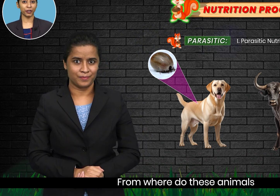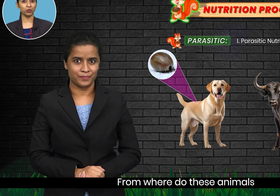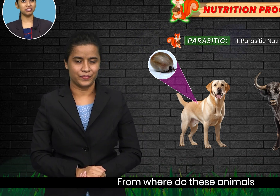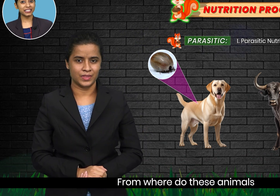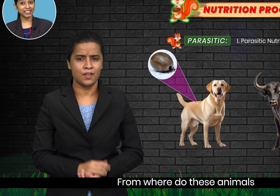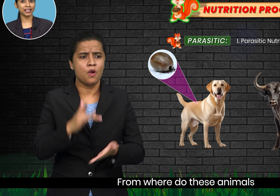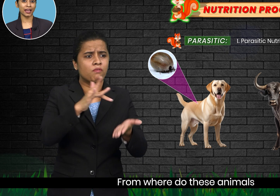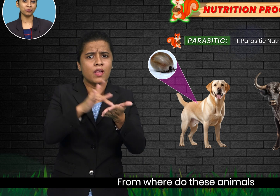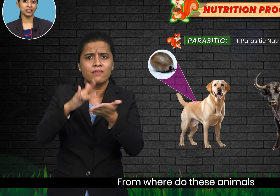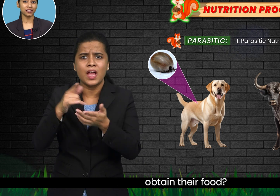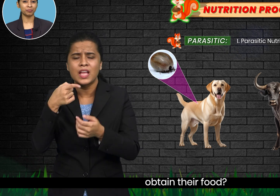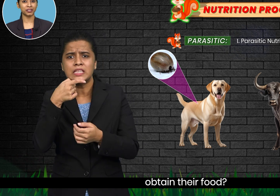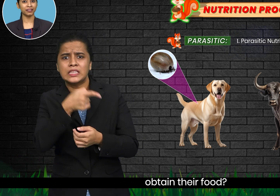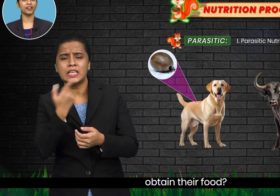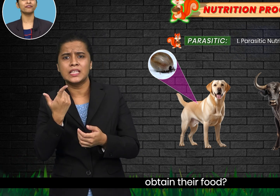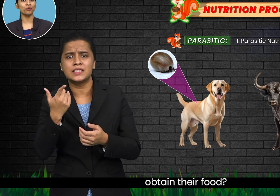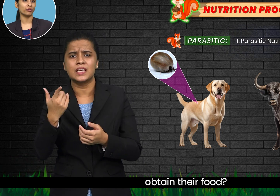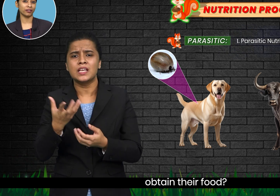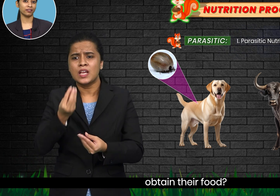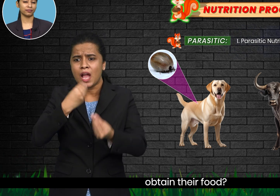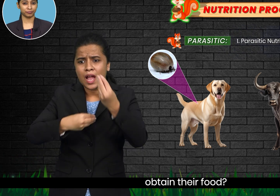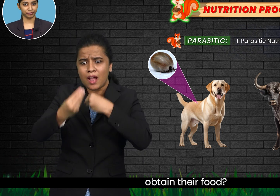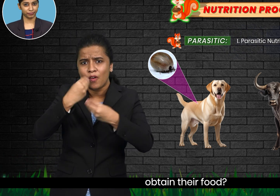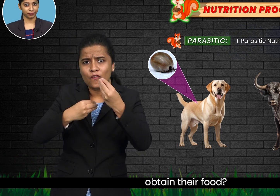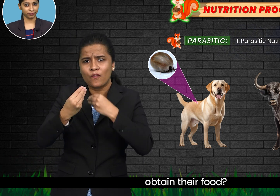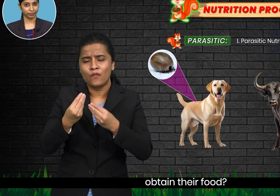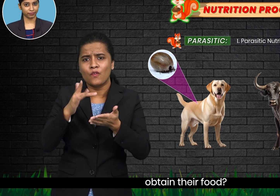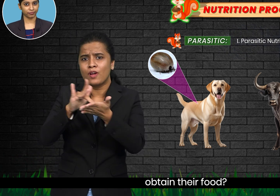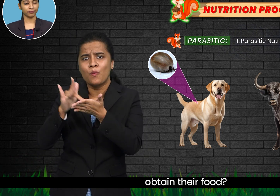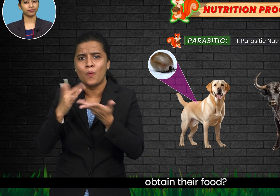From where do these animals obtain their food?